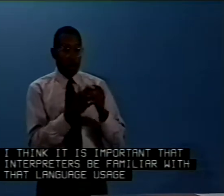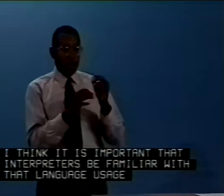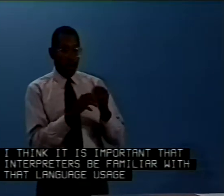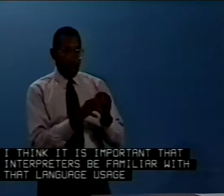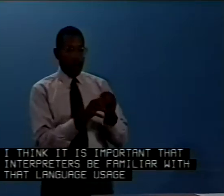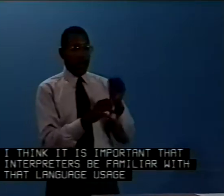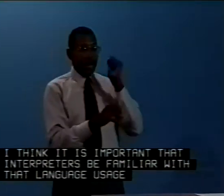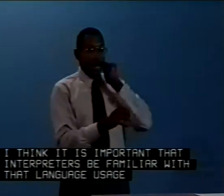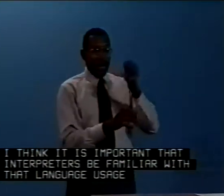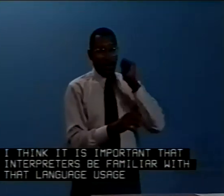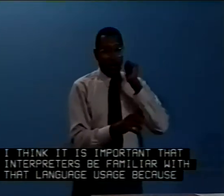appear quite often